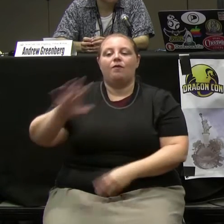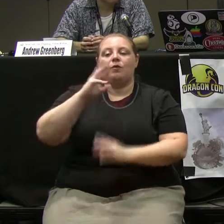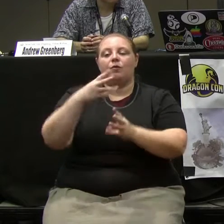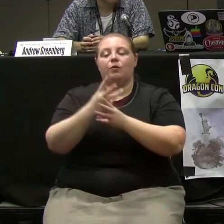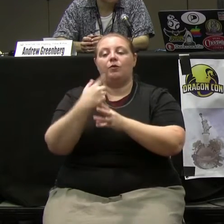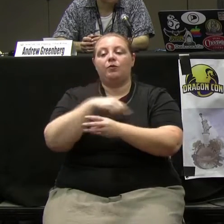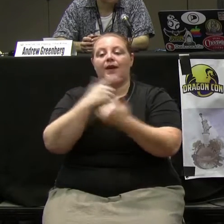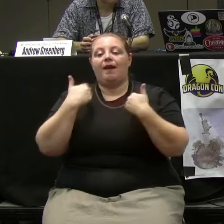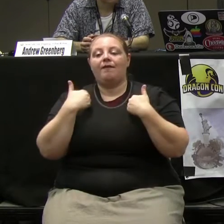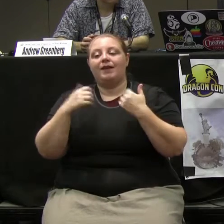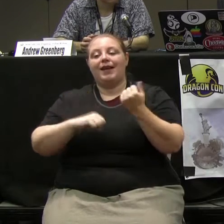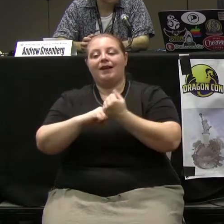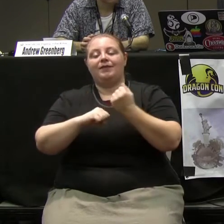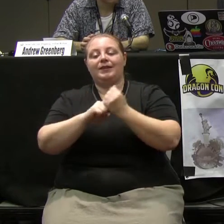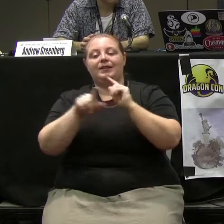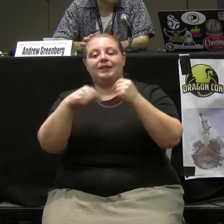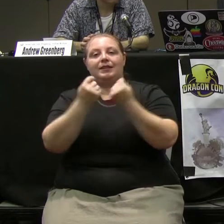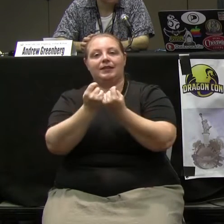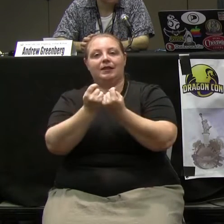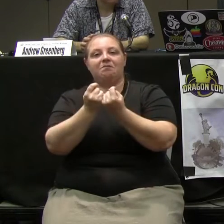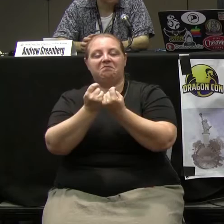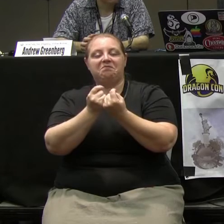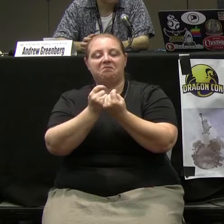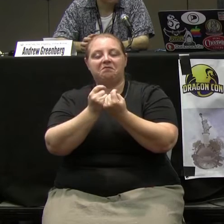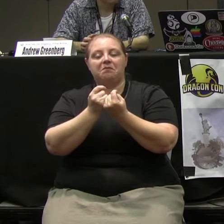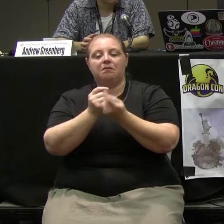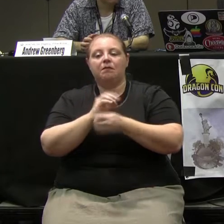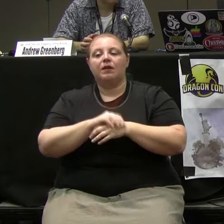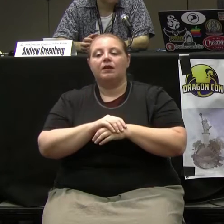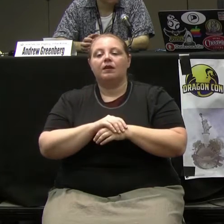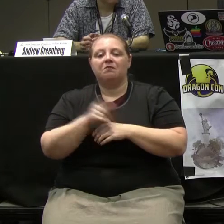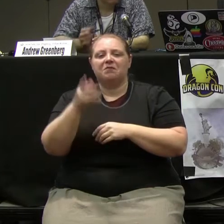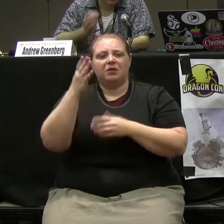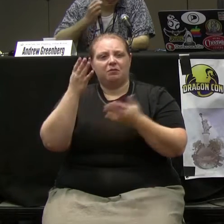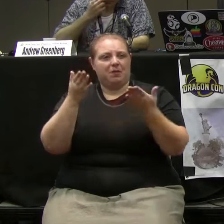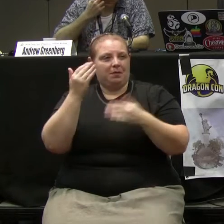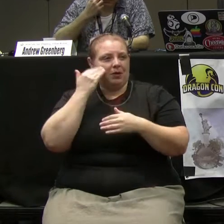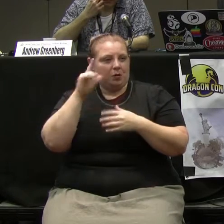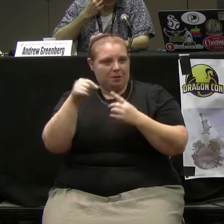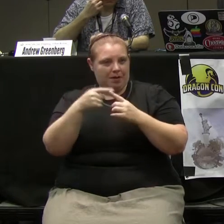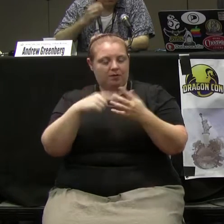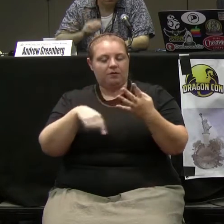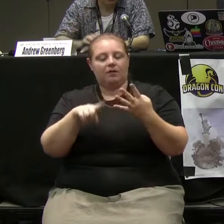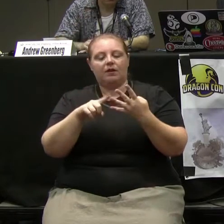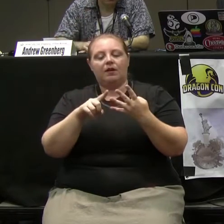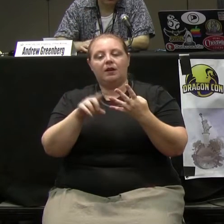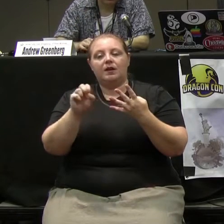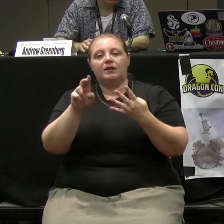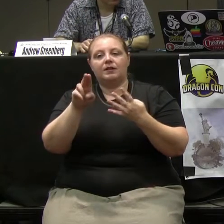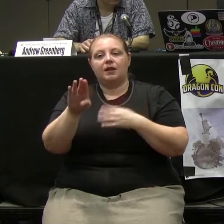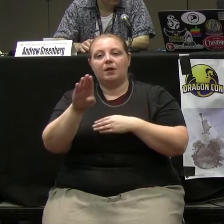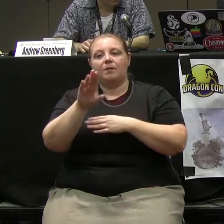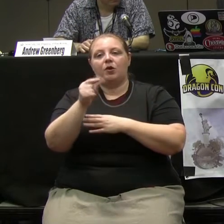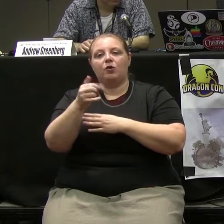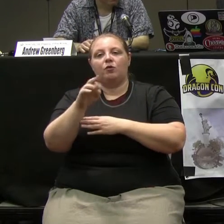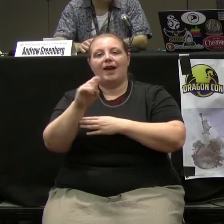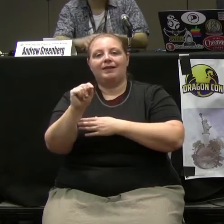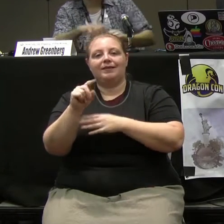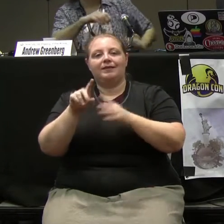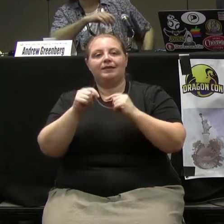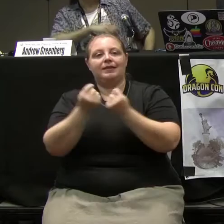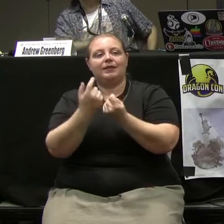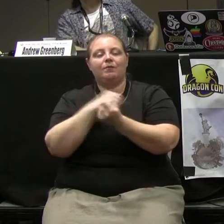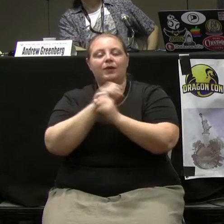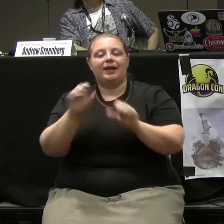actually runs campaigns and does some of the traditional activism that you all might be aware of. And we have a sub-granting team where we're able